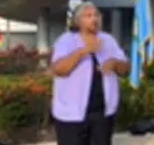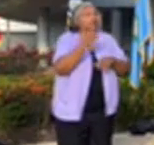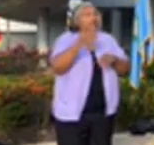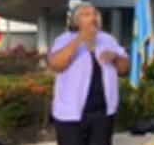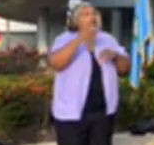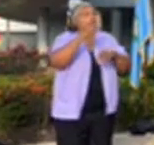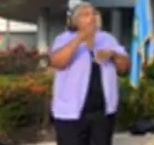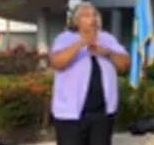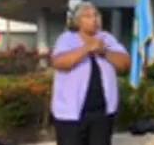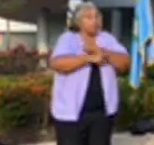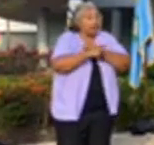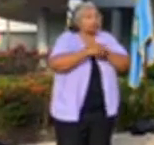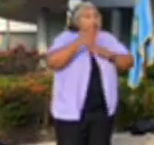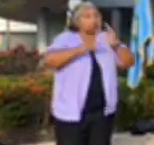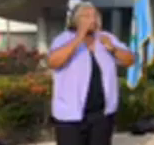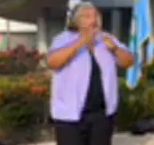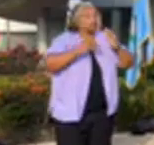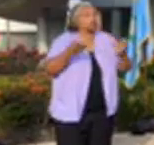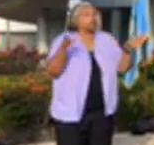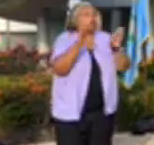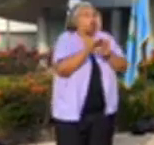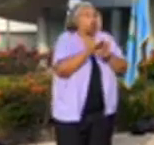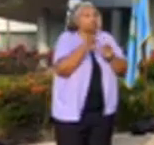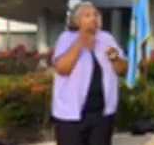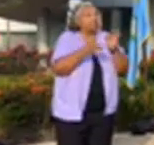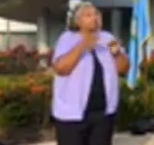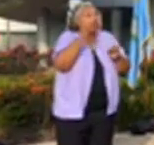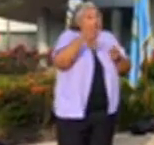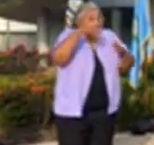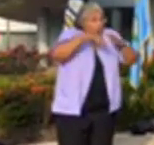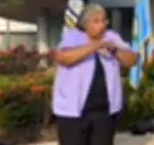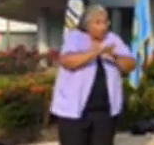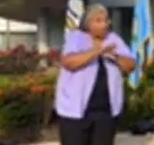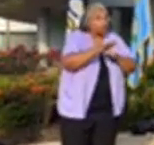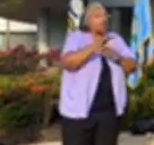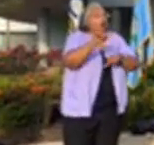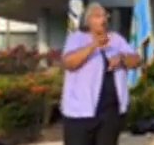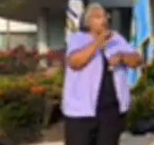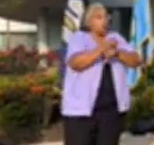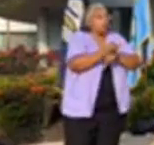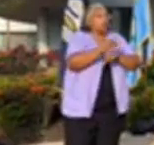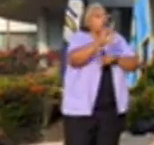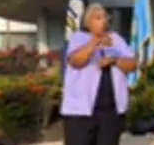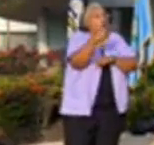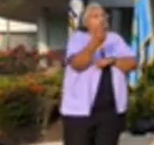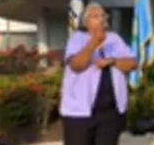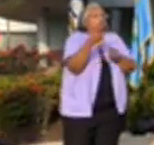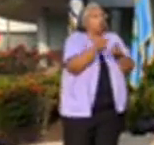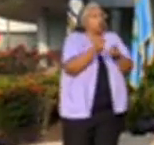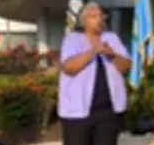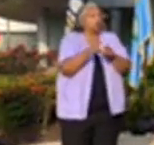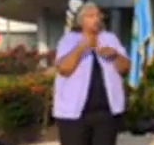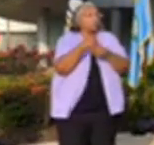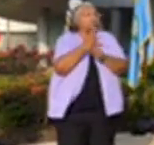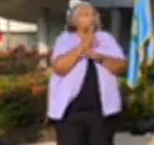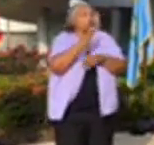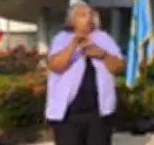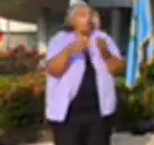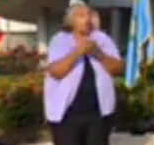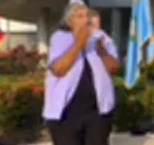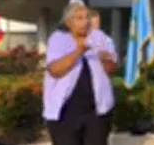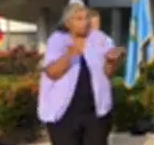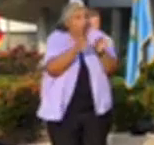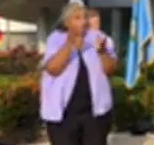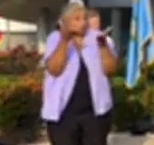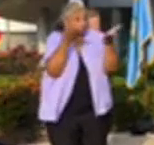public. If you need to enter the courthouse, it will be by appointment only. We have also taken steps to ensure that all critical services